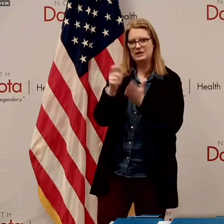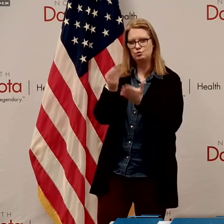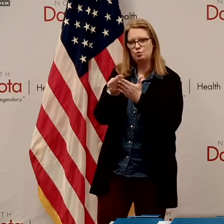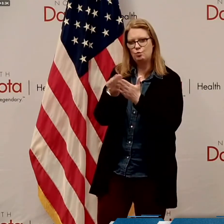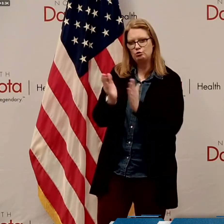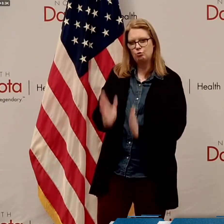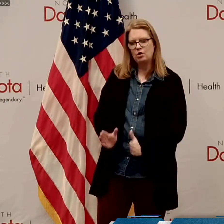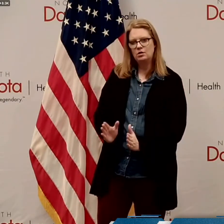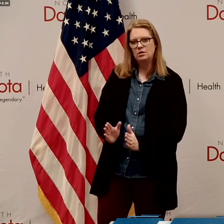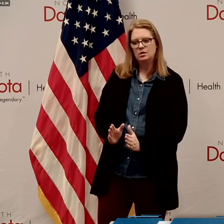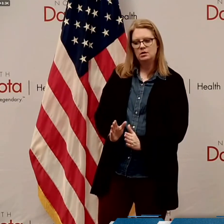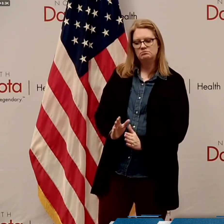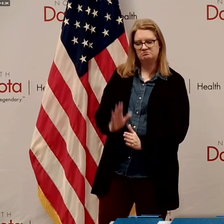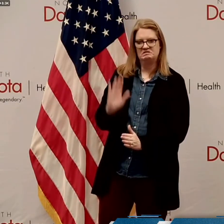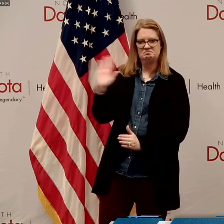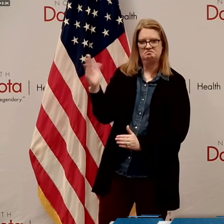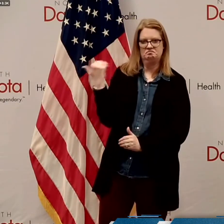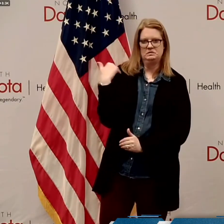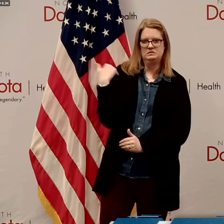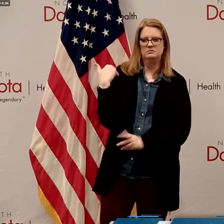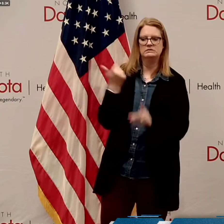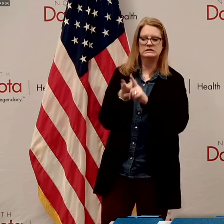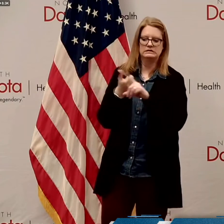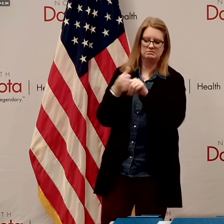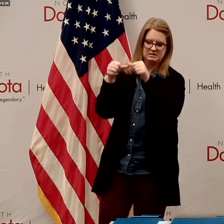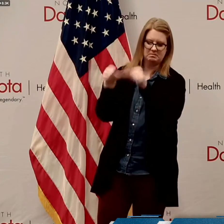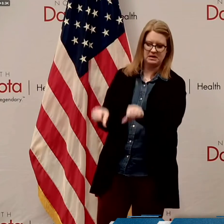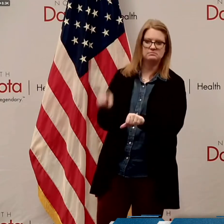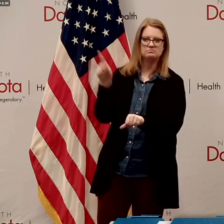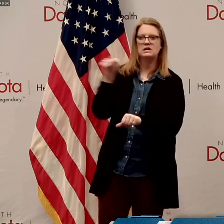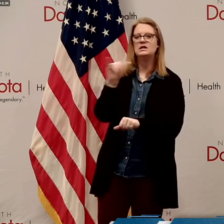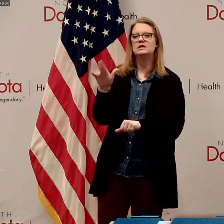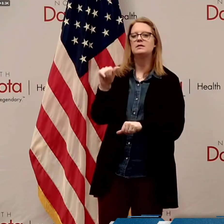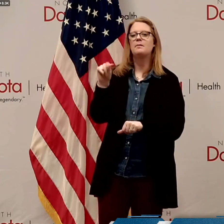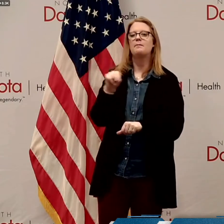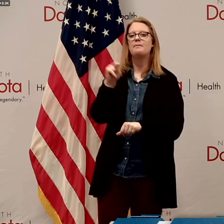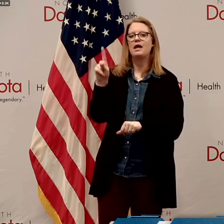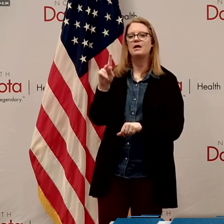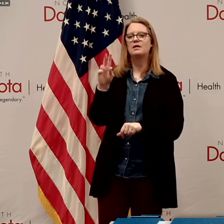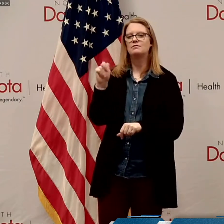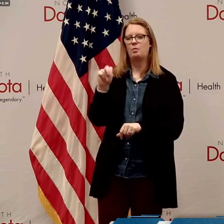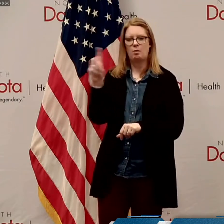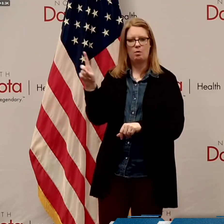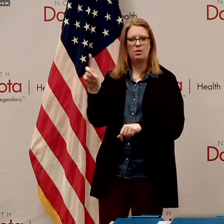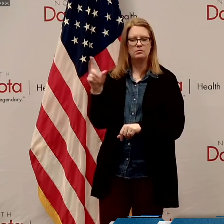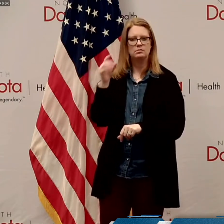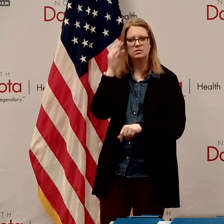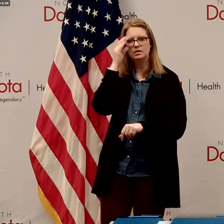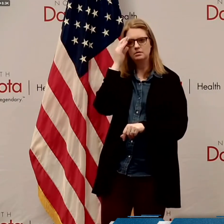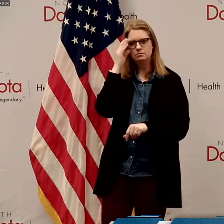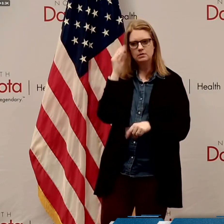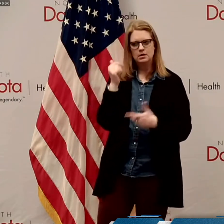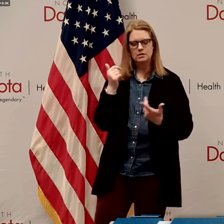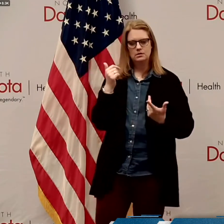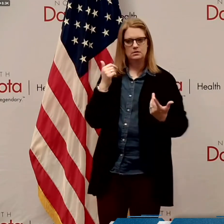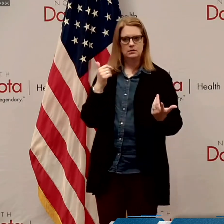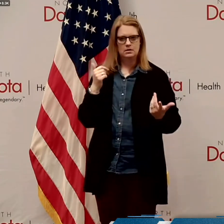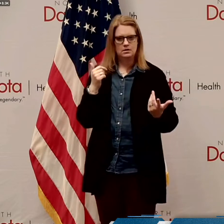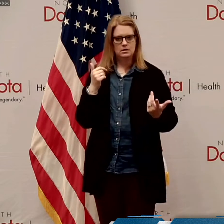as is her duty, it's been deposited at the Bank of North Dakota, which again, even